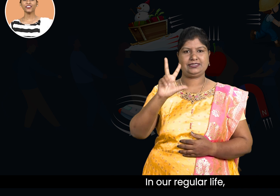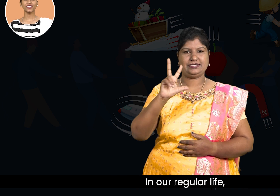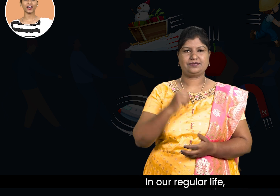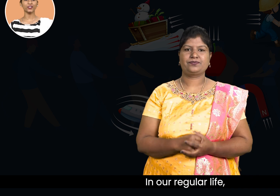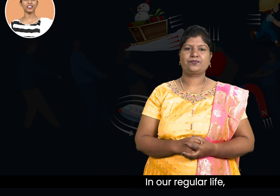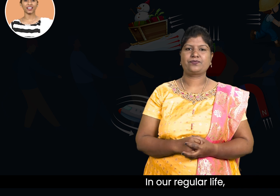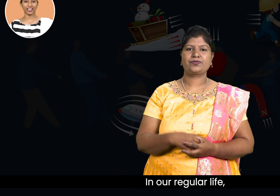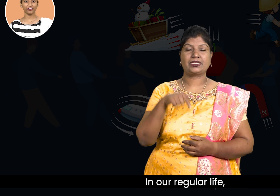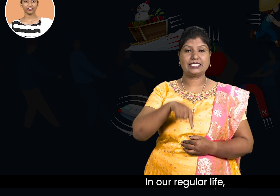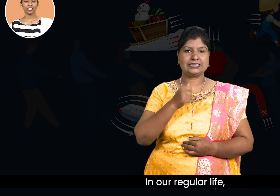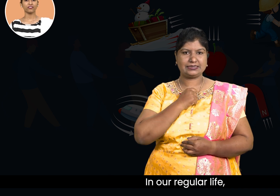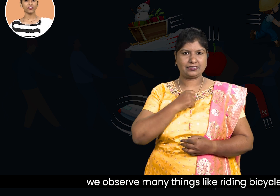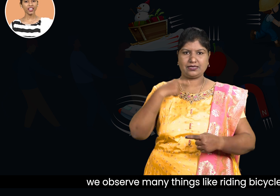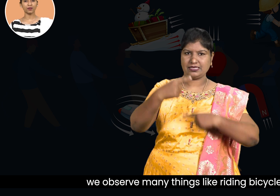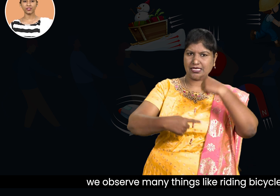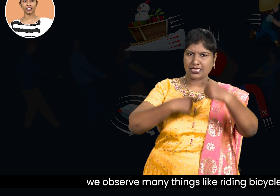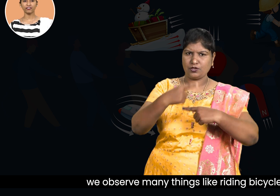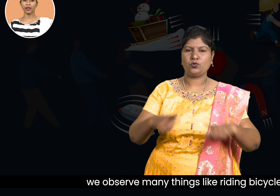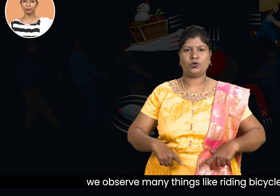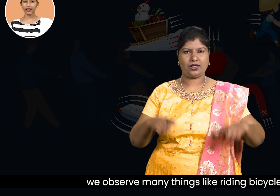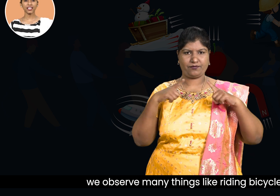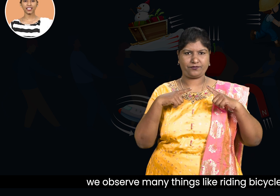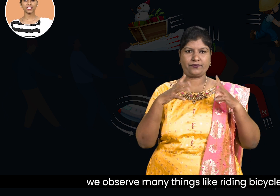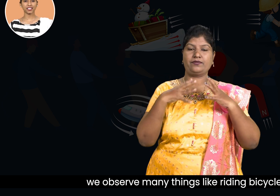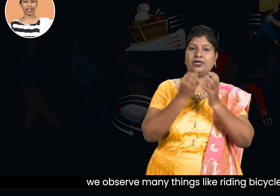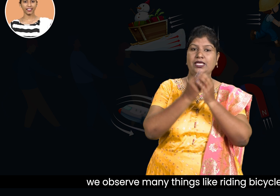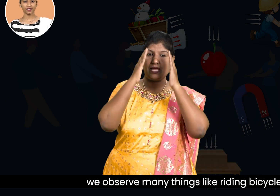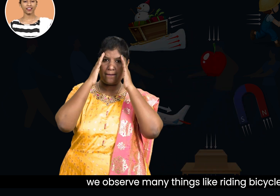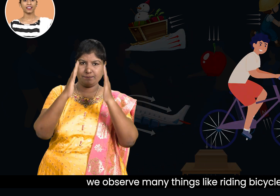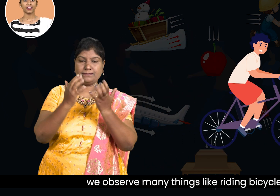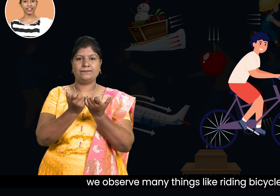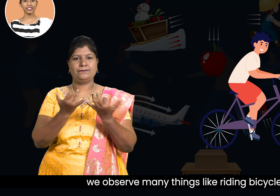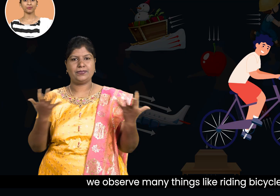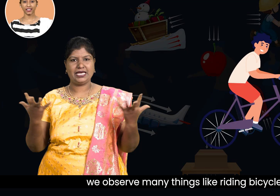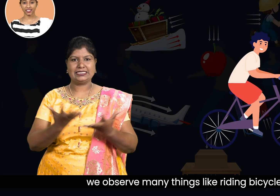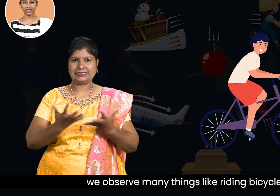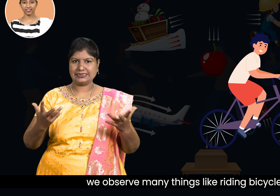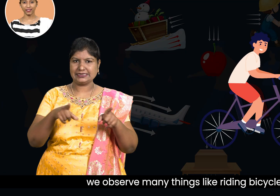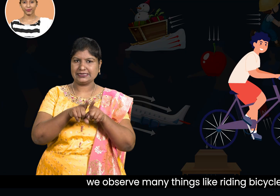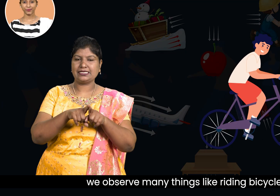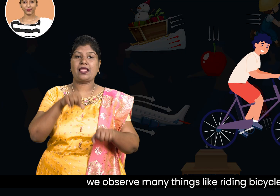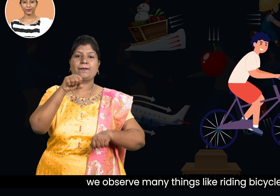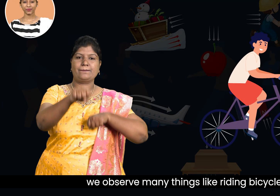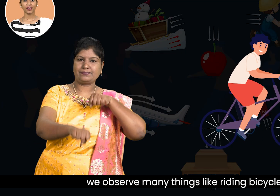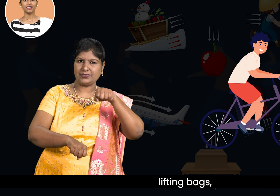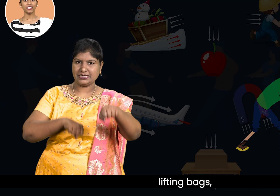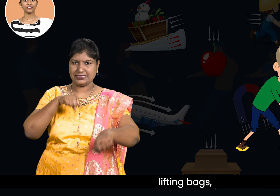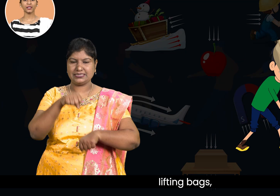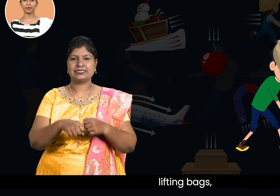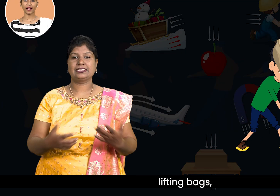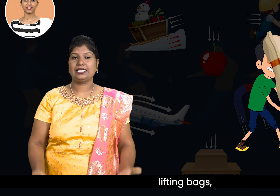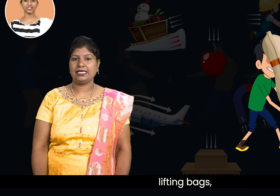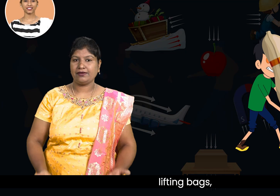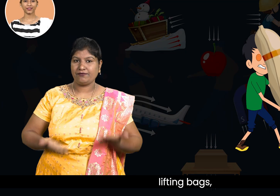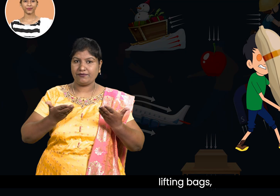In our regular life, we observe many things like riding bicycle,